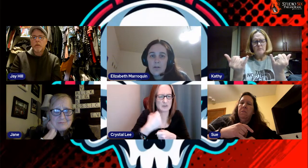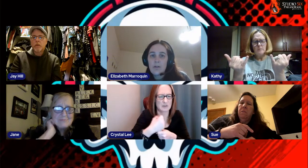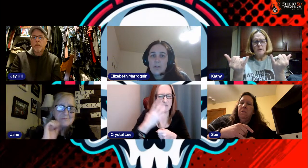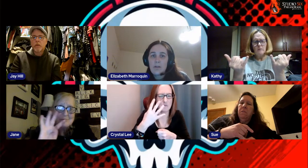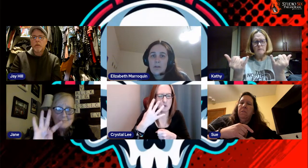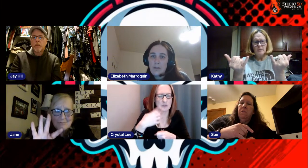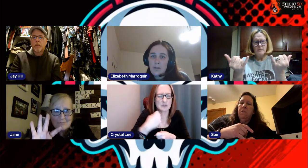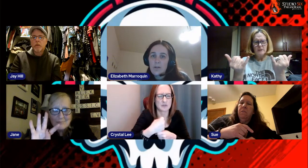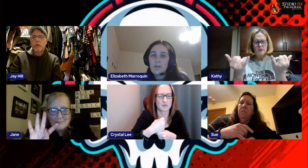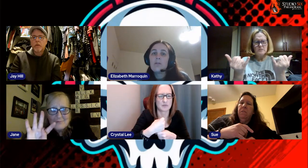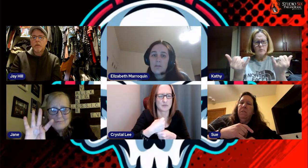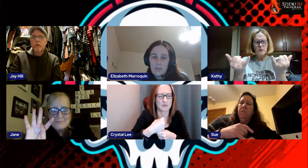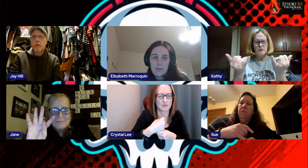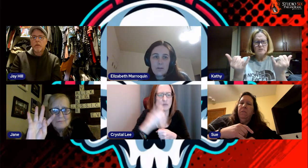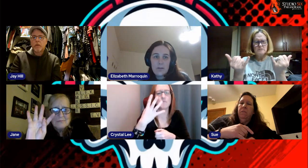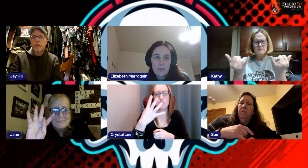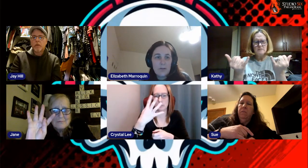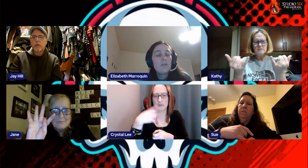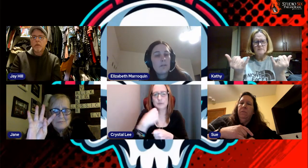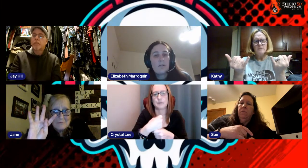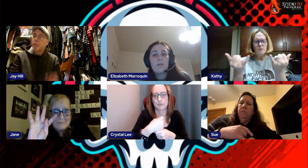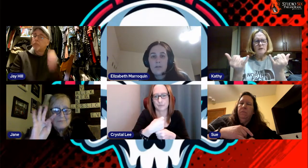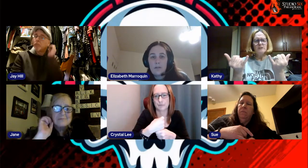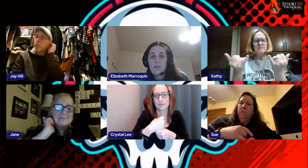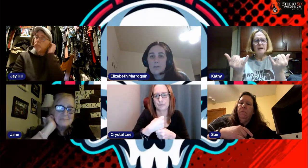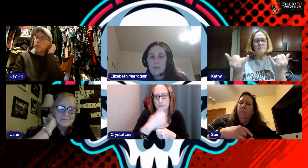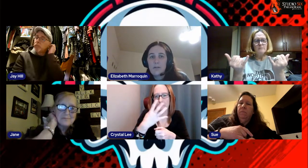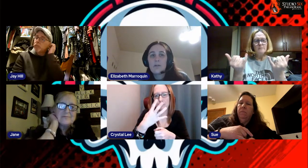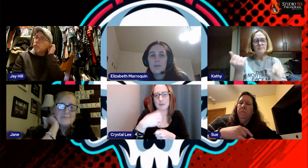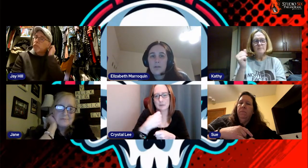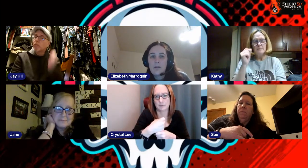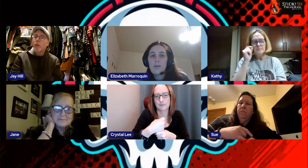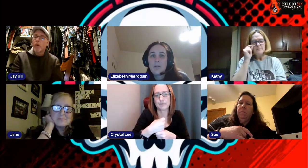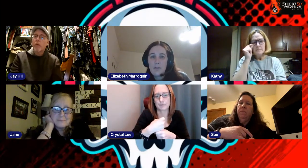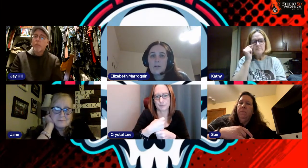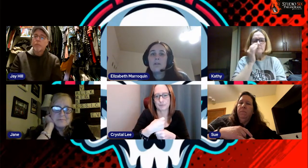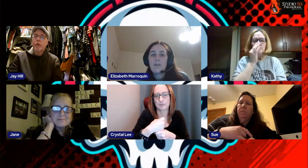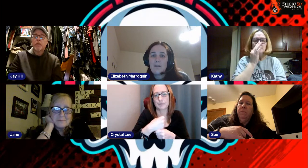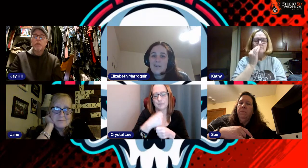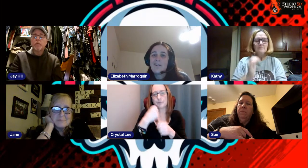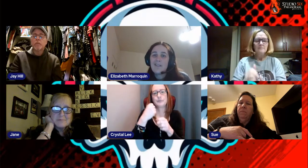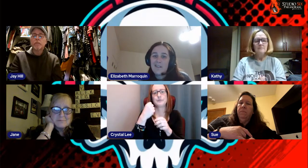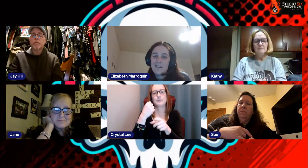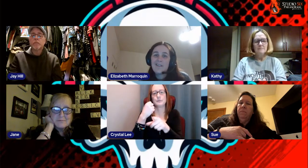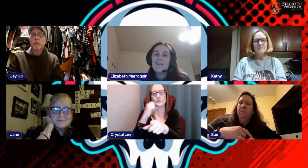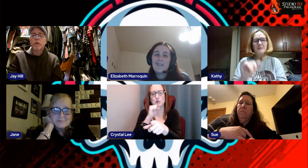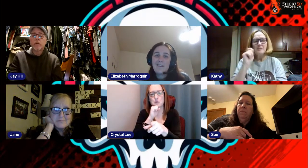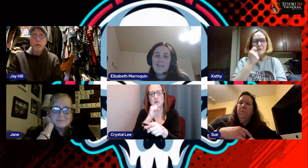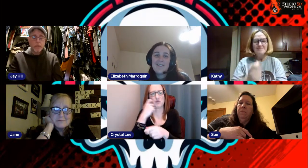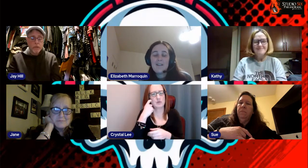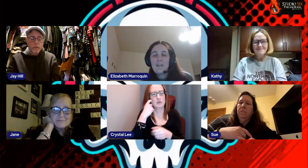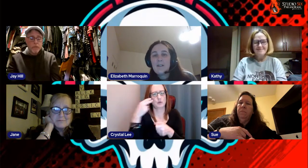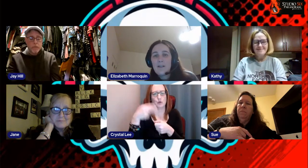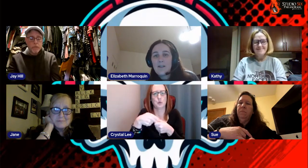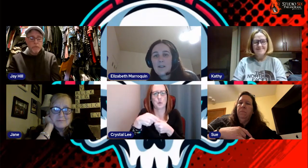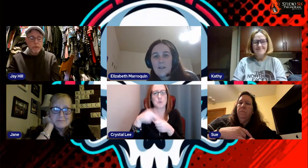Jane's been in the group now, what, for 3 years, 4 years? Four years now? Wow, that's cool.